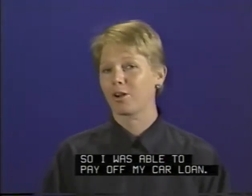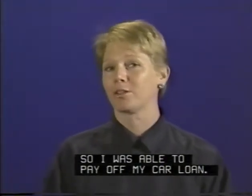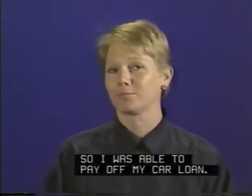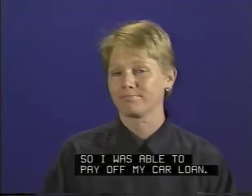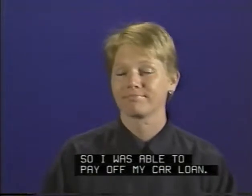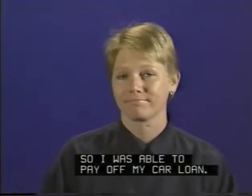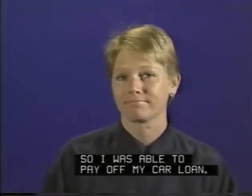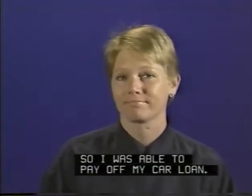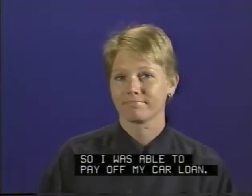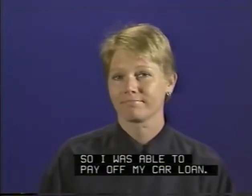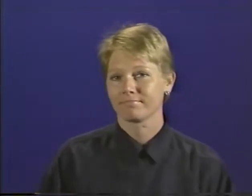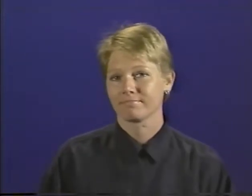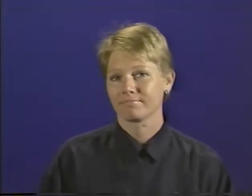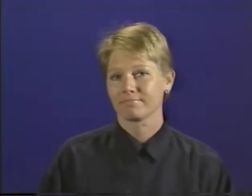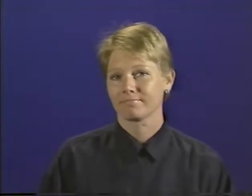loan.